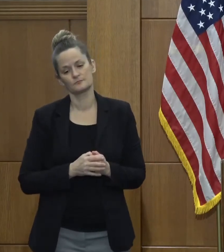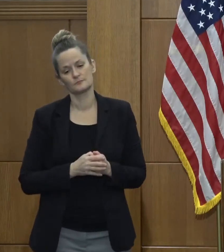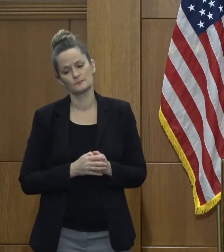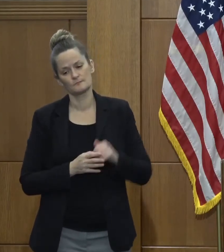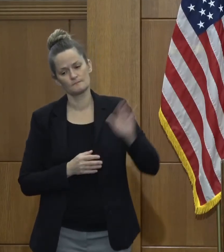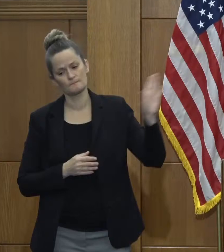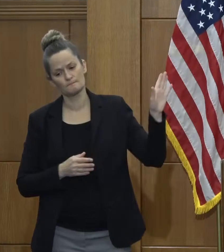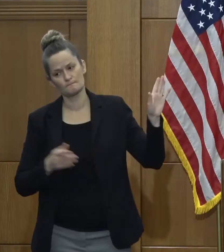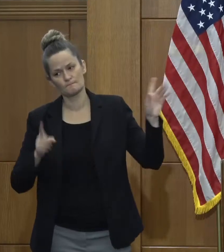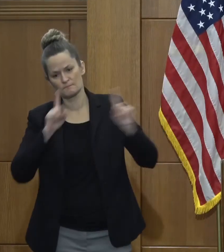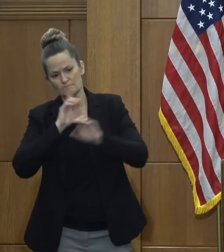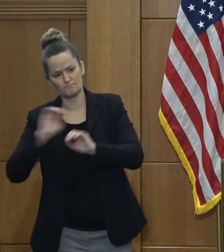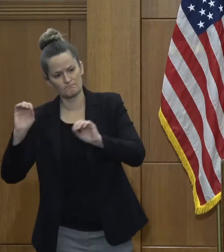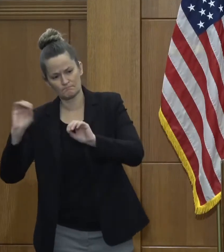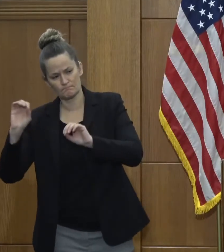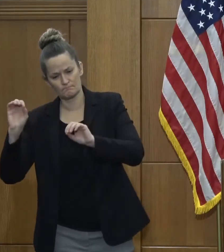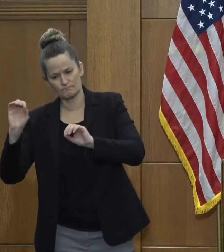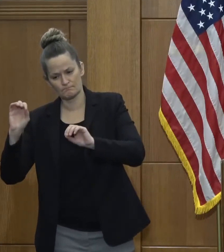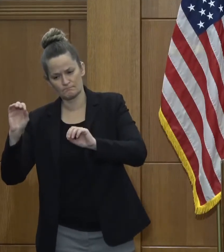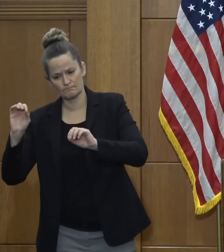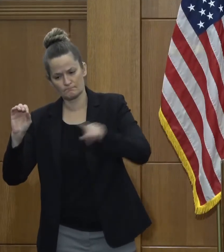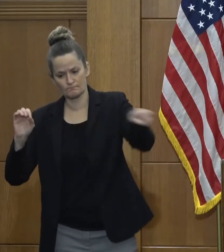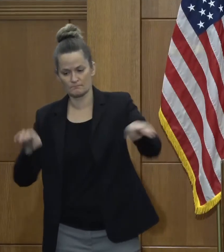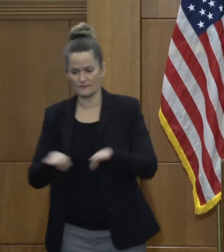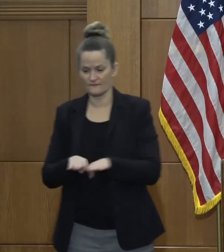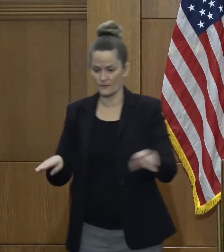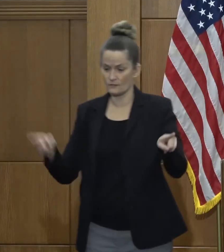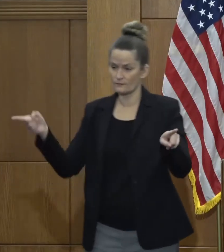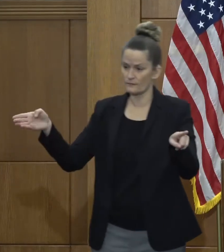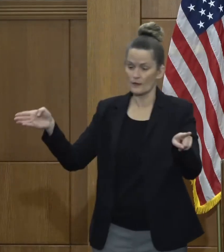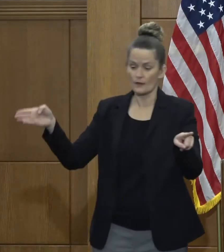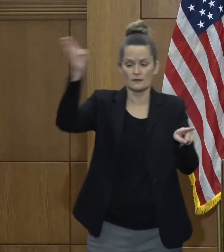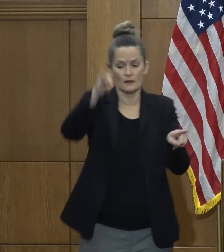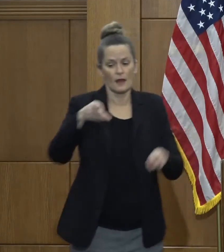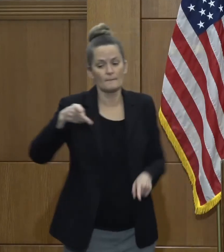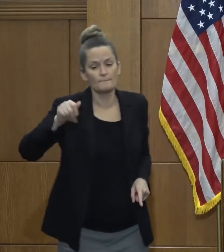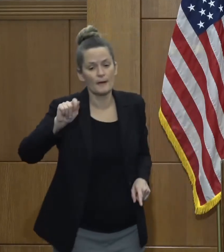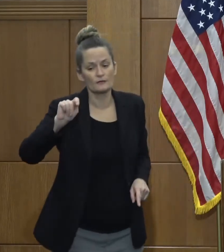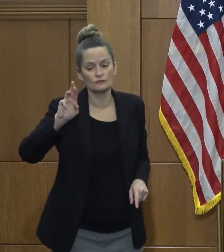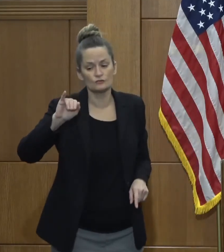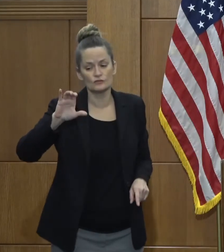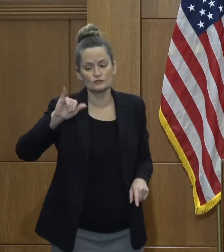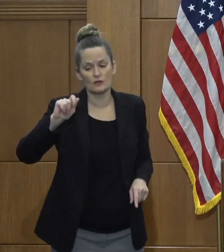Okay, going on to Patricia Beckford, do you have a question?